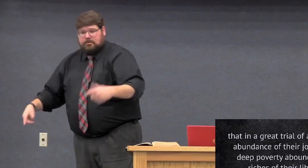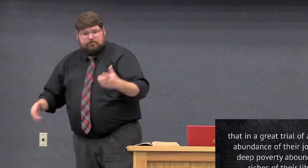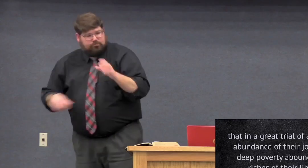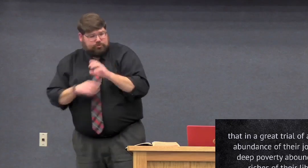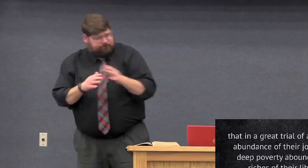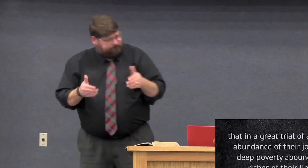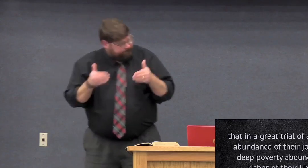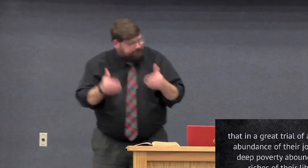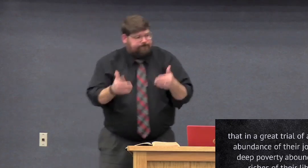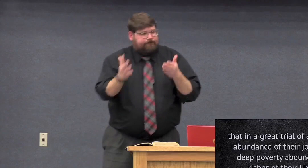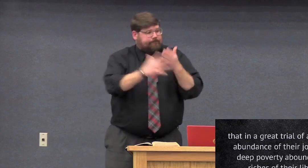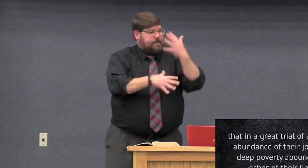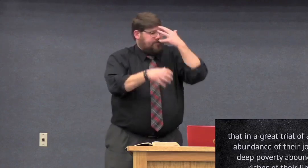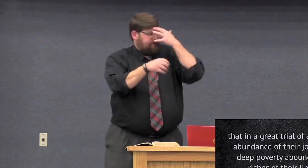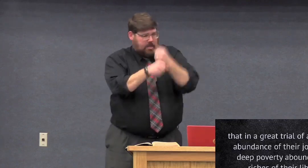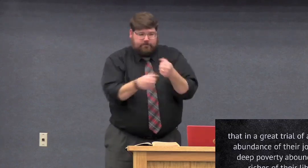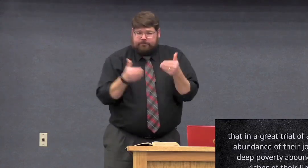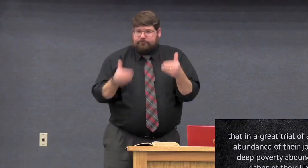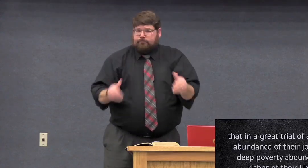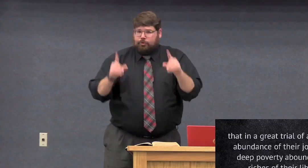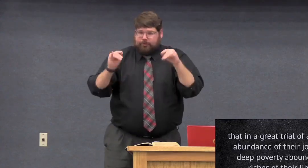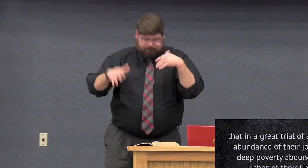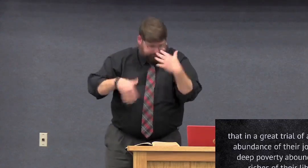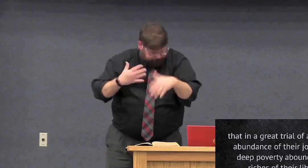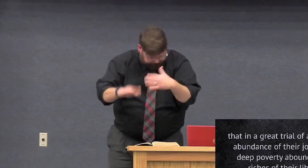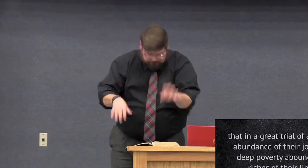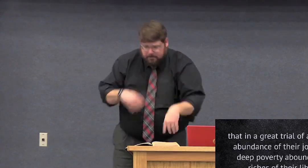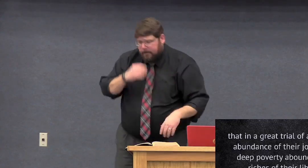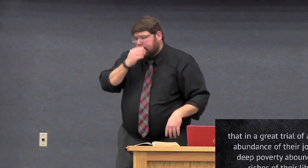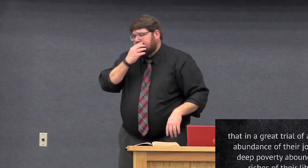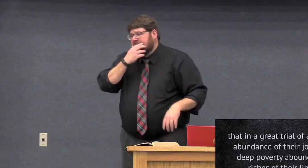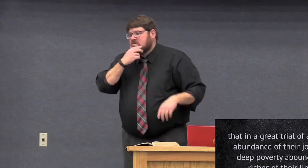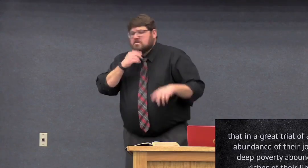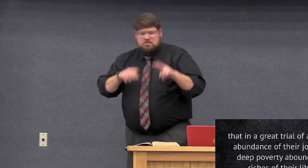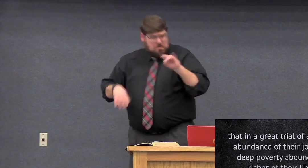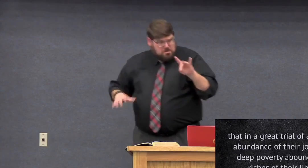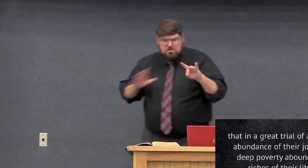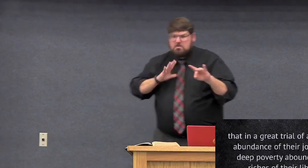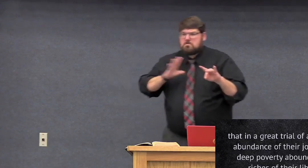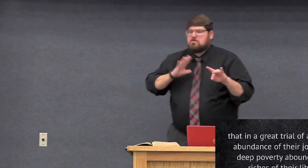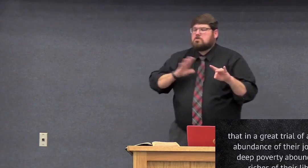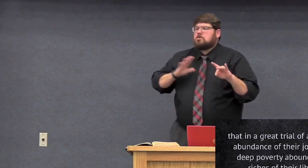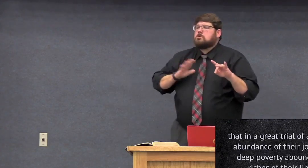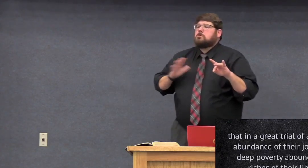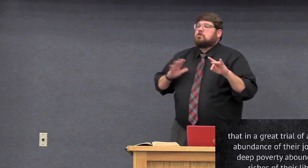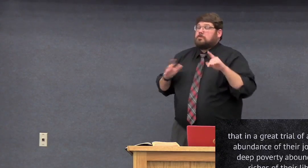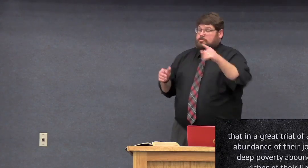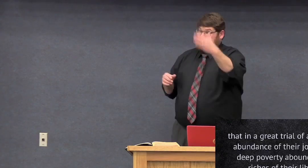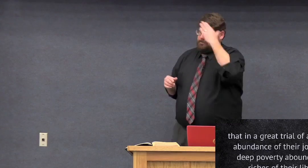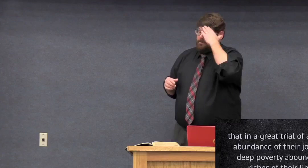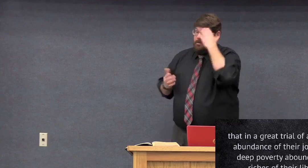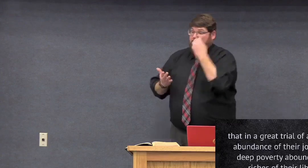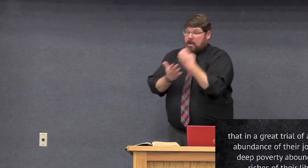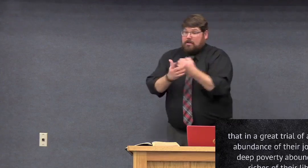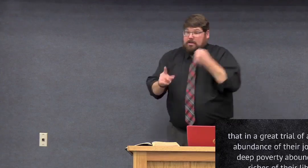ended up needing to cost $800,000 to build this. And so we, by faith, we're giving for